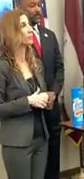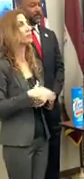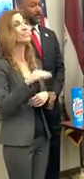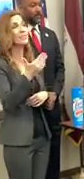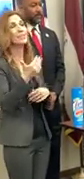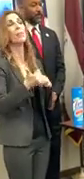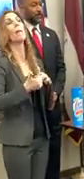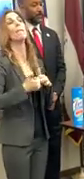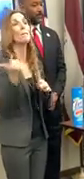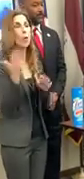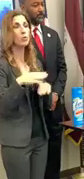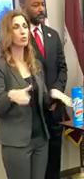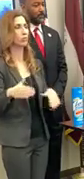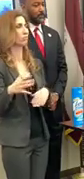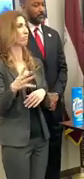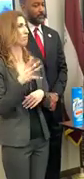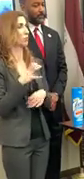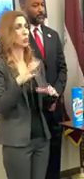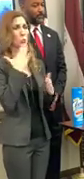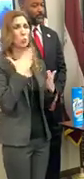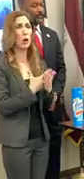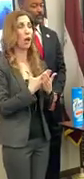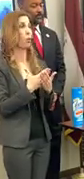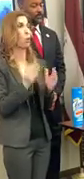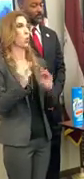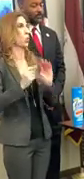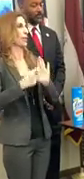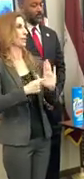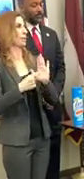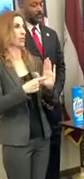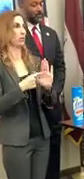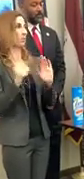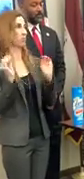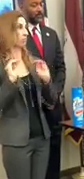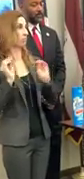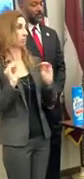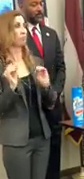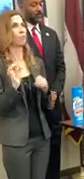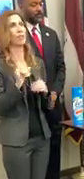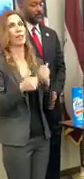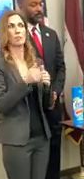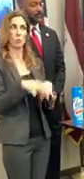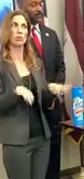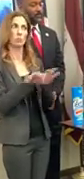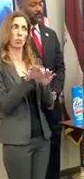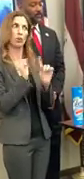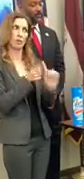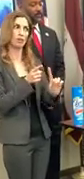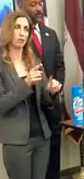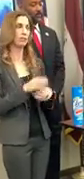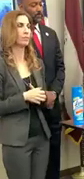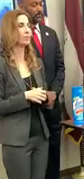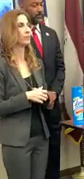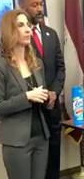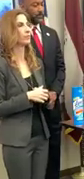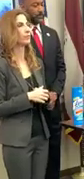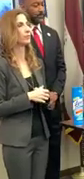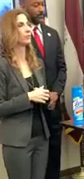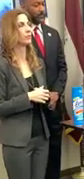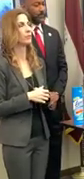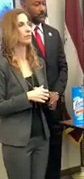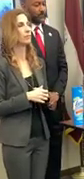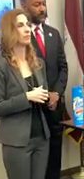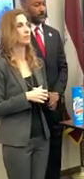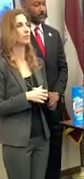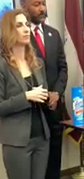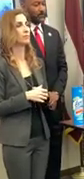most children are doing okay with this, or not even showing symptoms of it. So that's the most important message. And you know, just